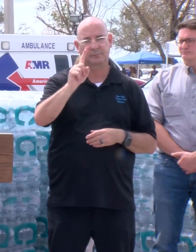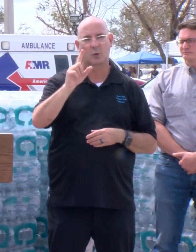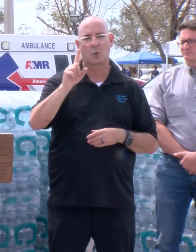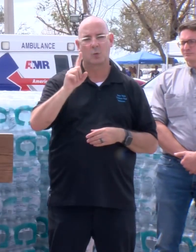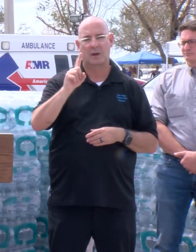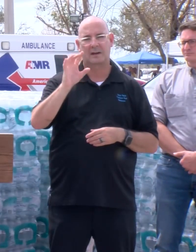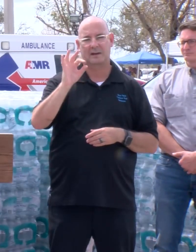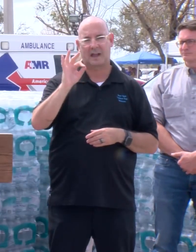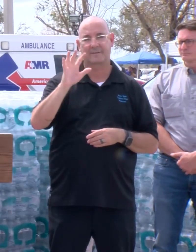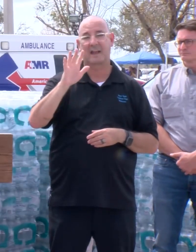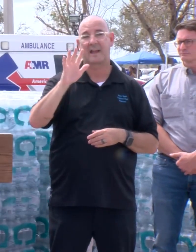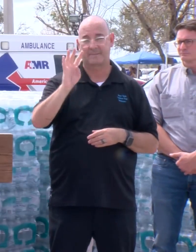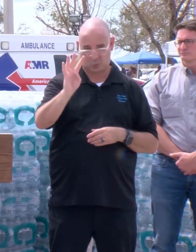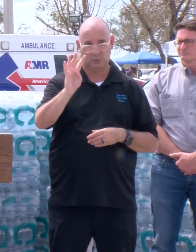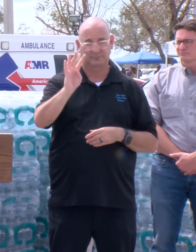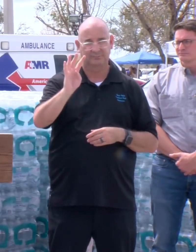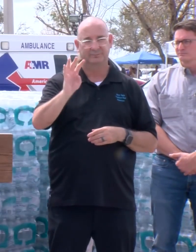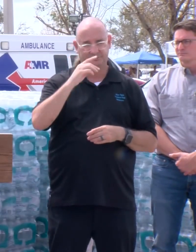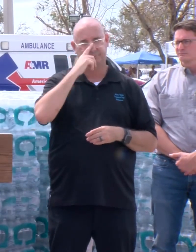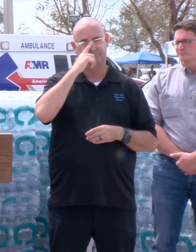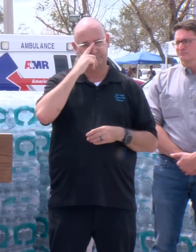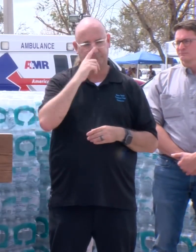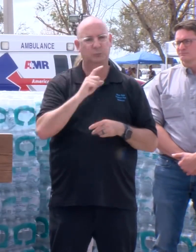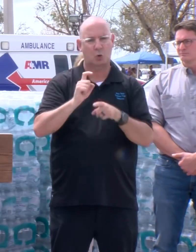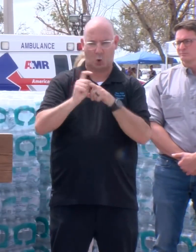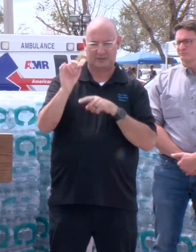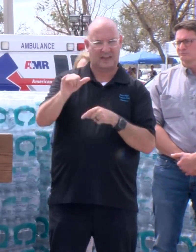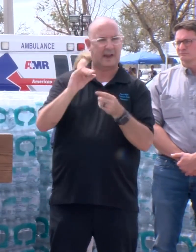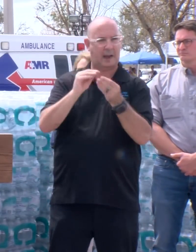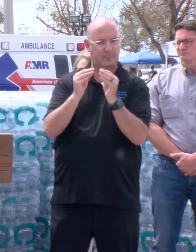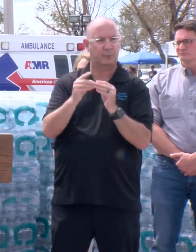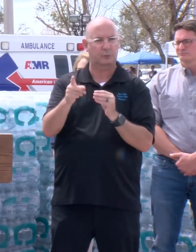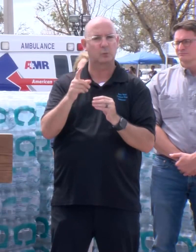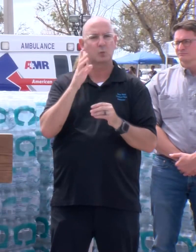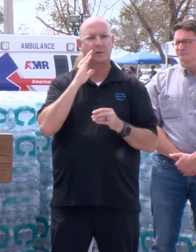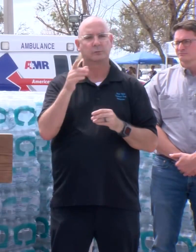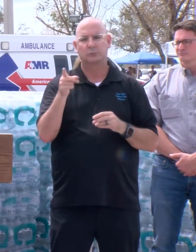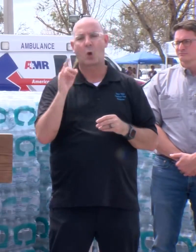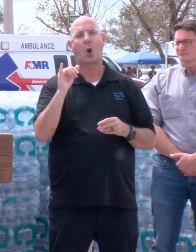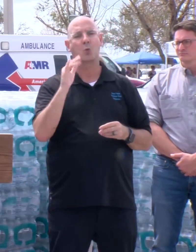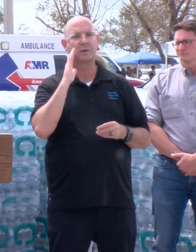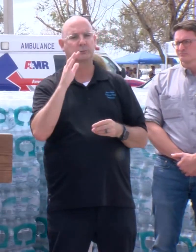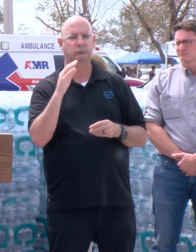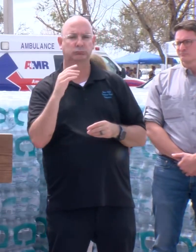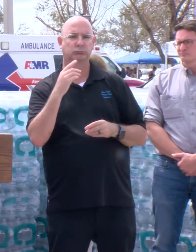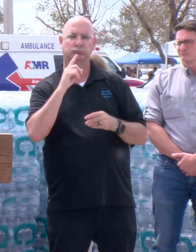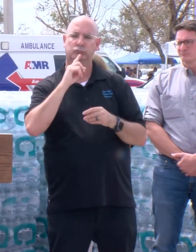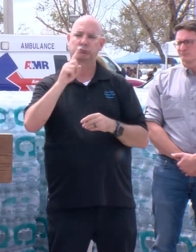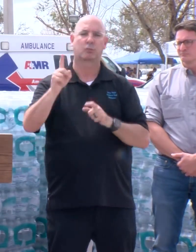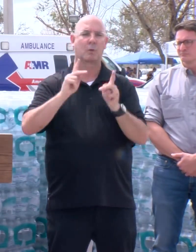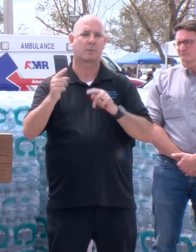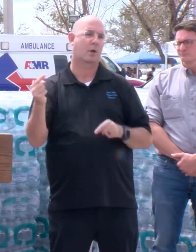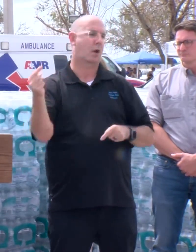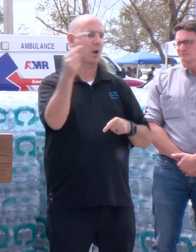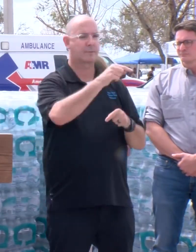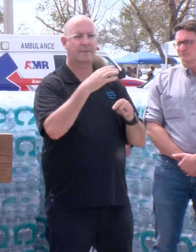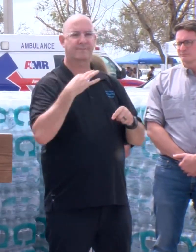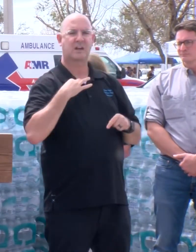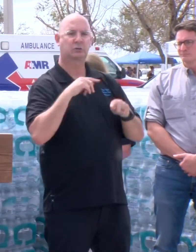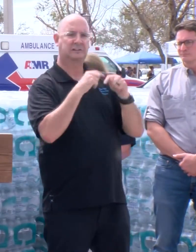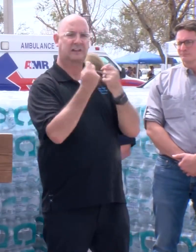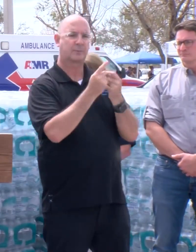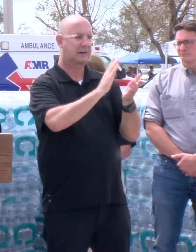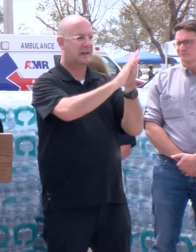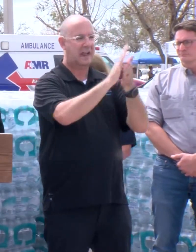1-800-451-1954. You can call that line and we will get you free volunteer agency assistance to come to your home and help you get that debris to